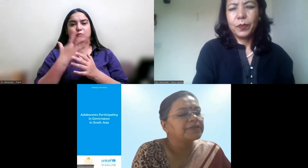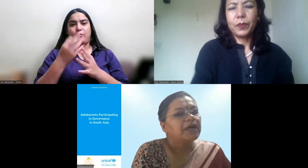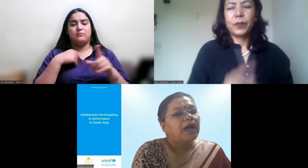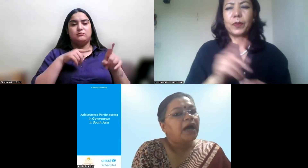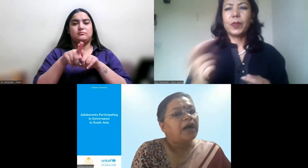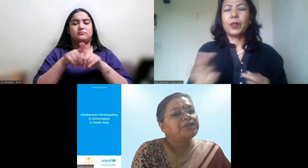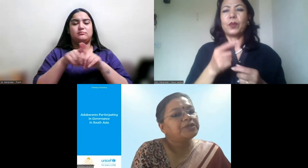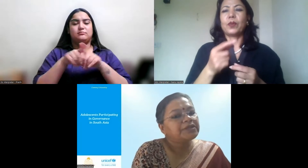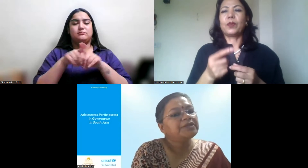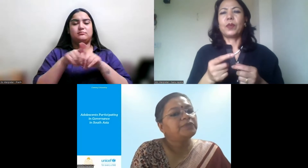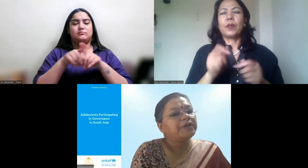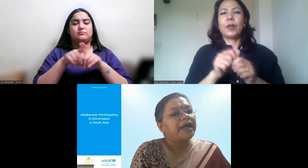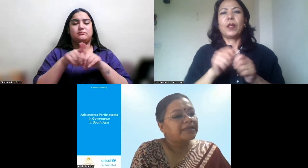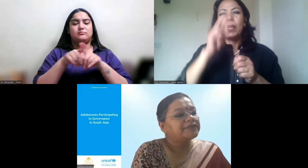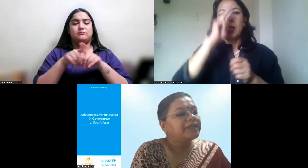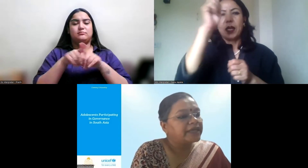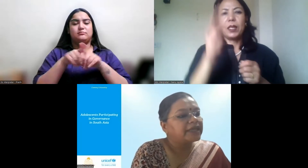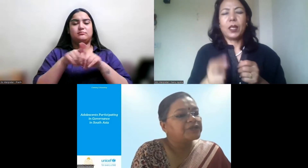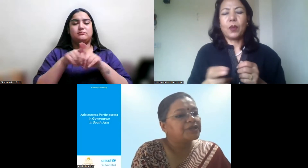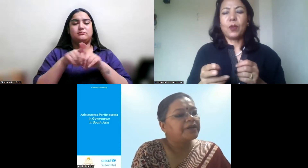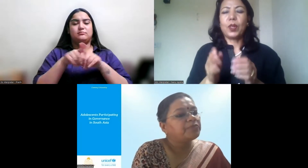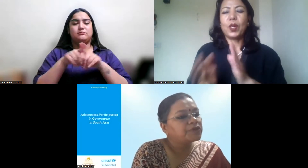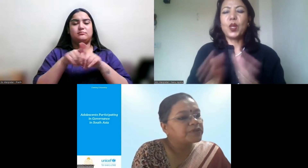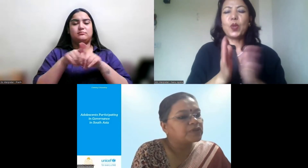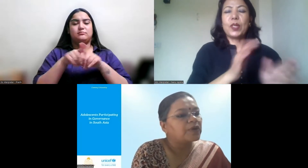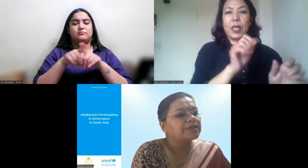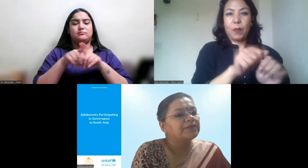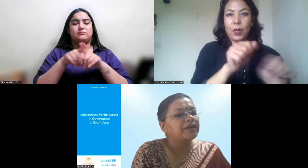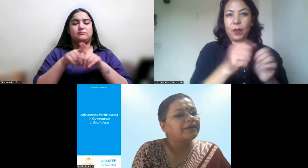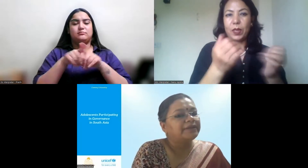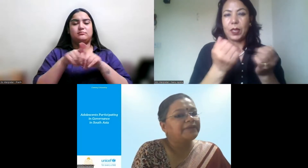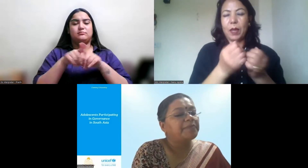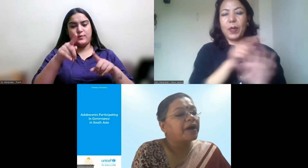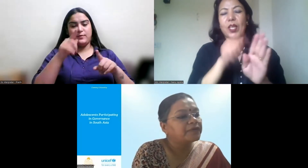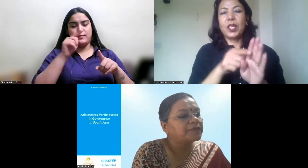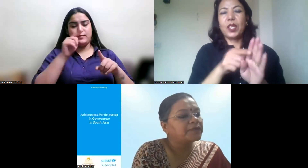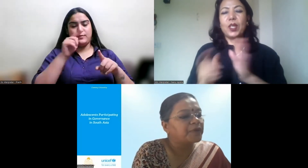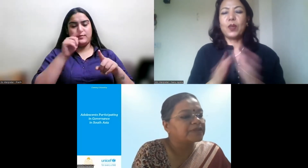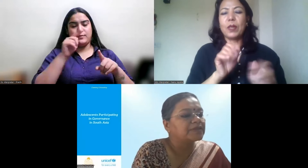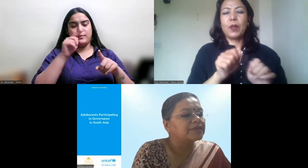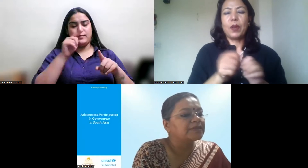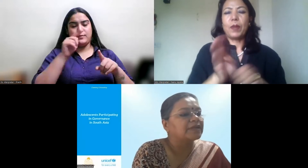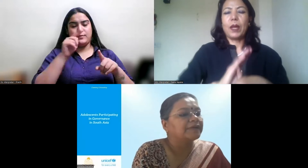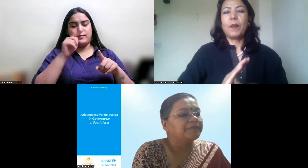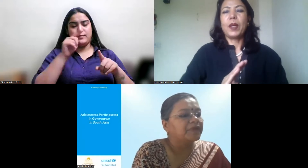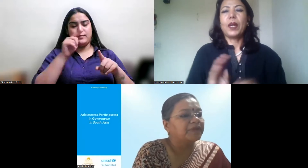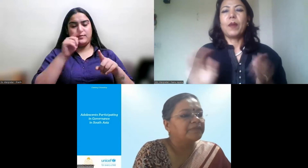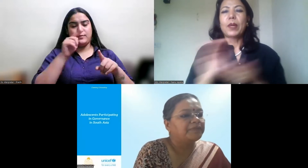Empowerment, children were actively engaged. Their inputs were sought, and they were part of the